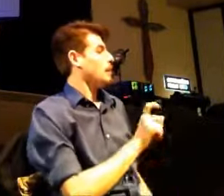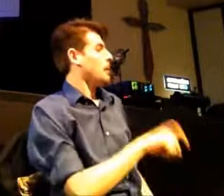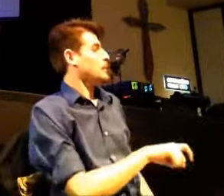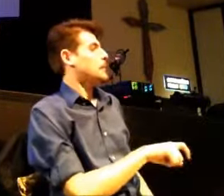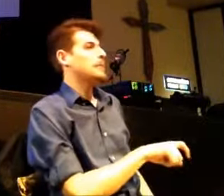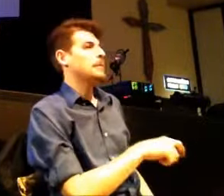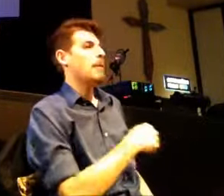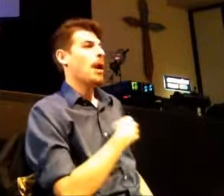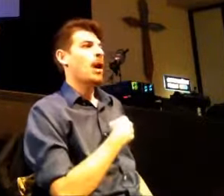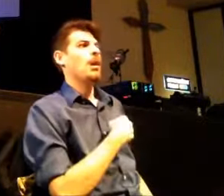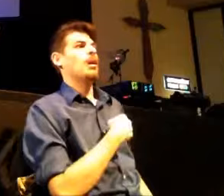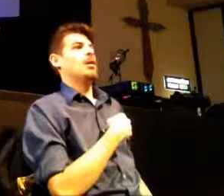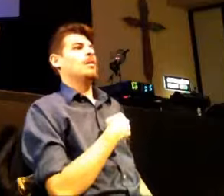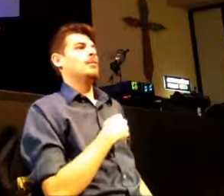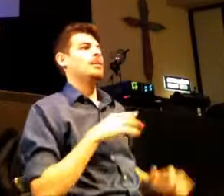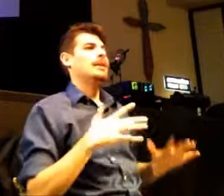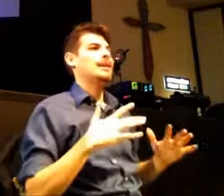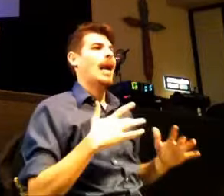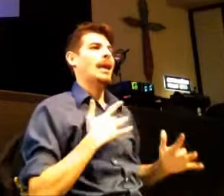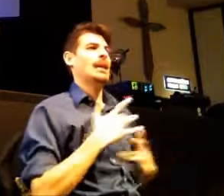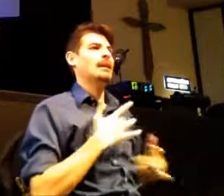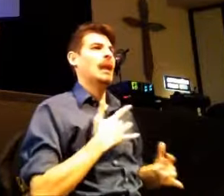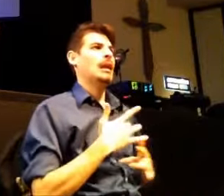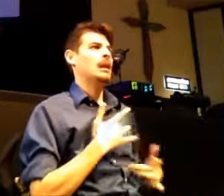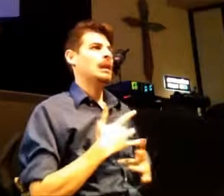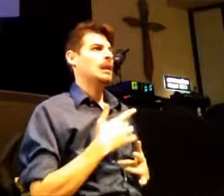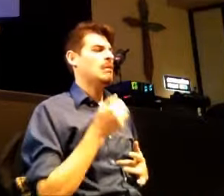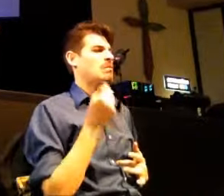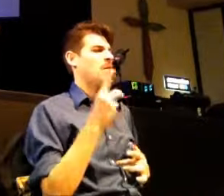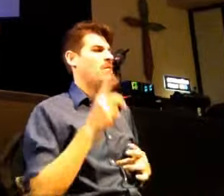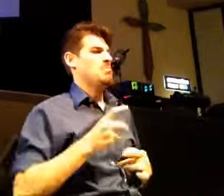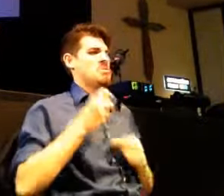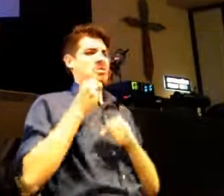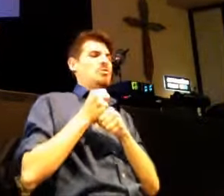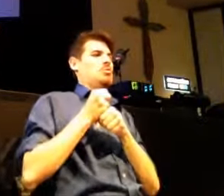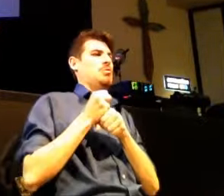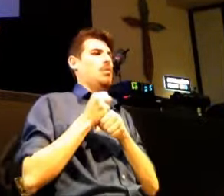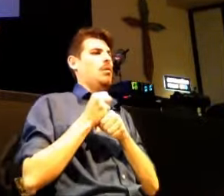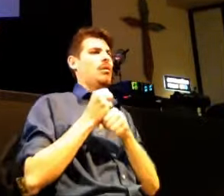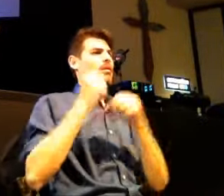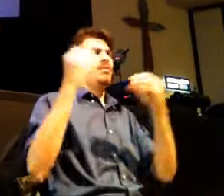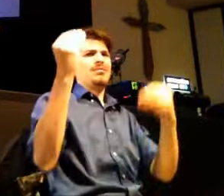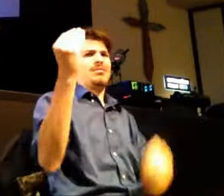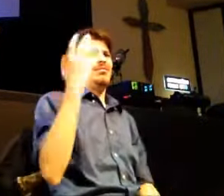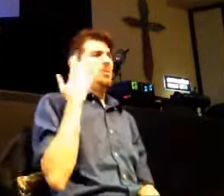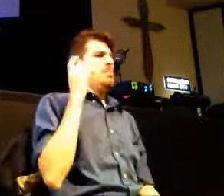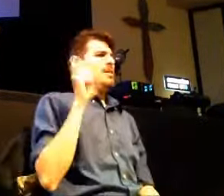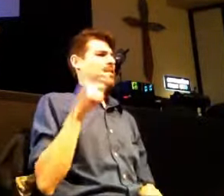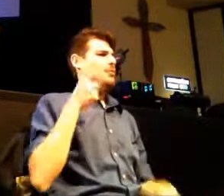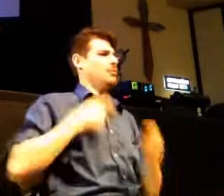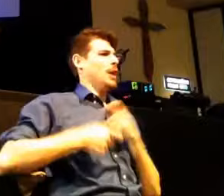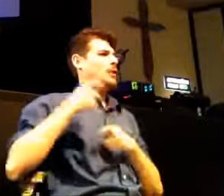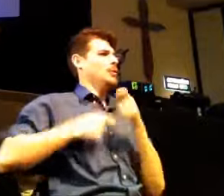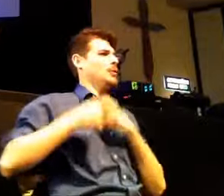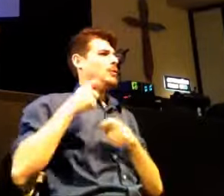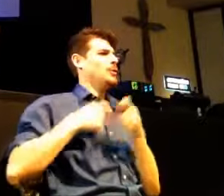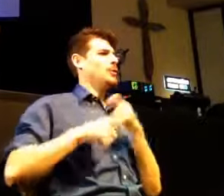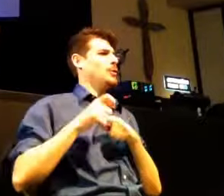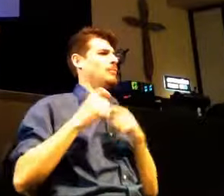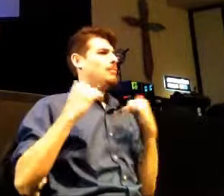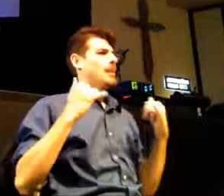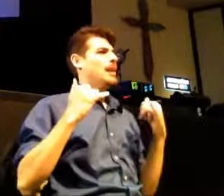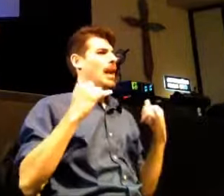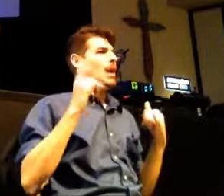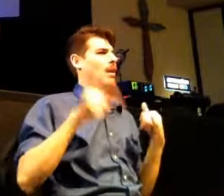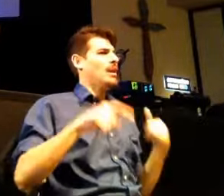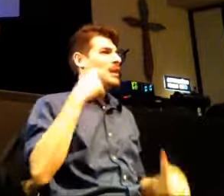those fillings many, many years ago, no one ever told me that fillings have to be replaced. And now those of you who are younger than me, you're freaking out